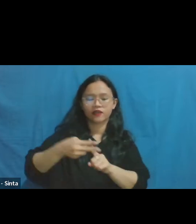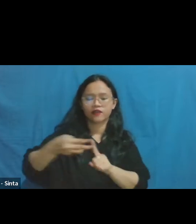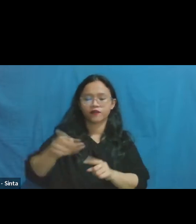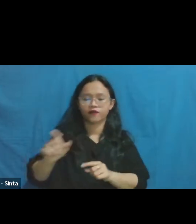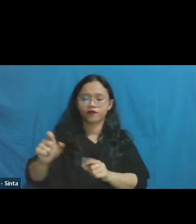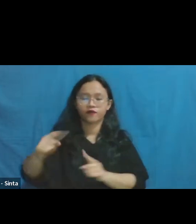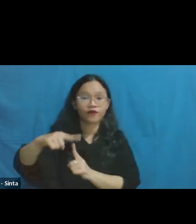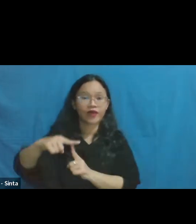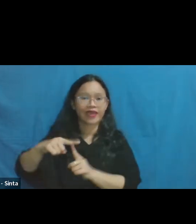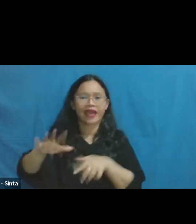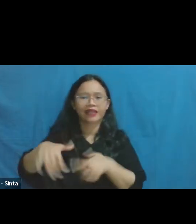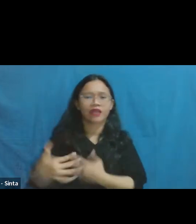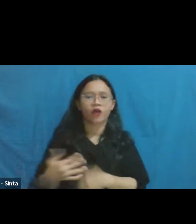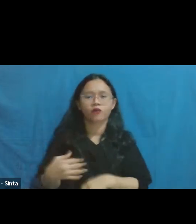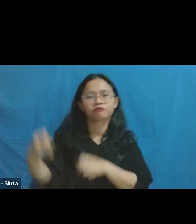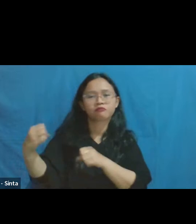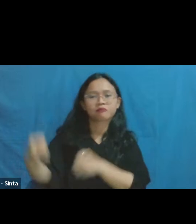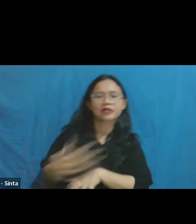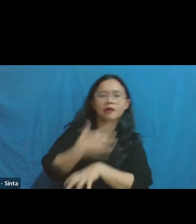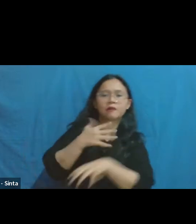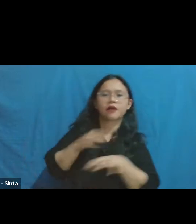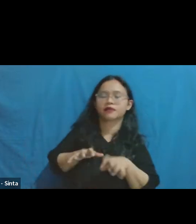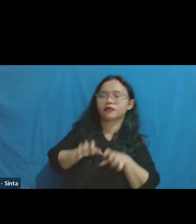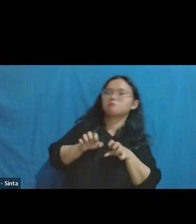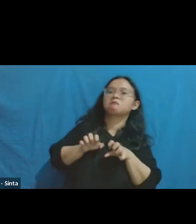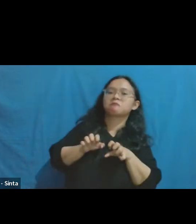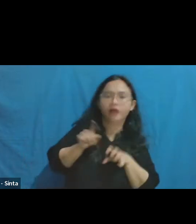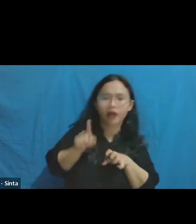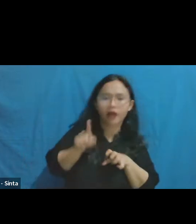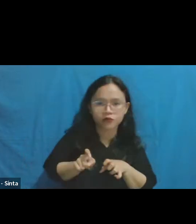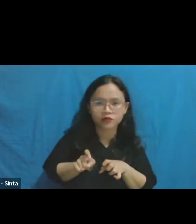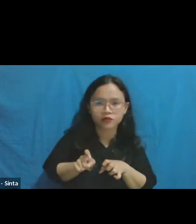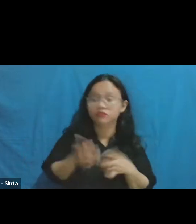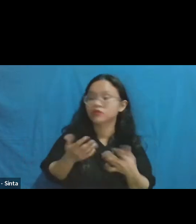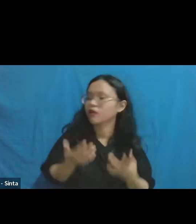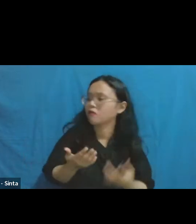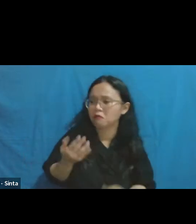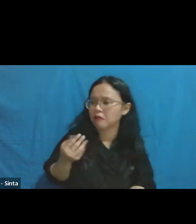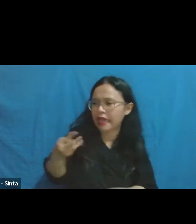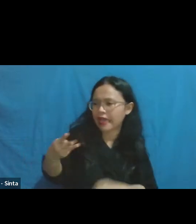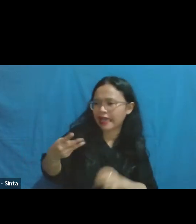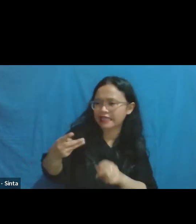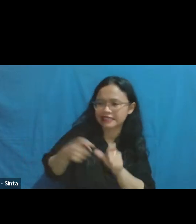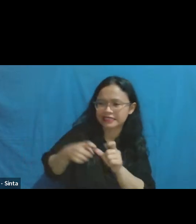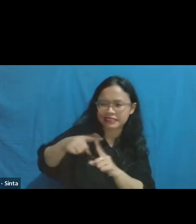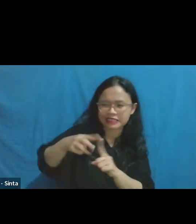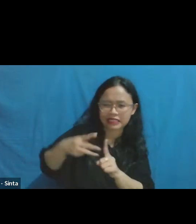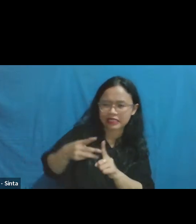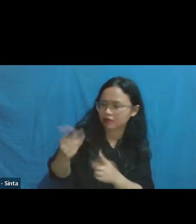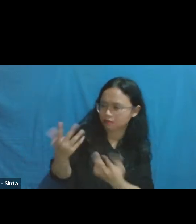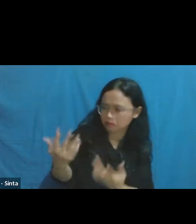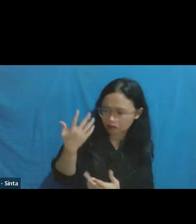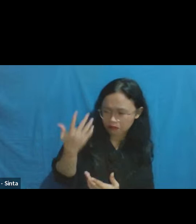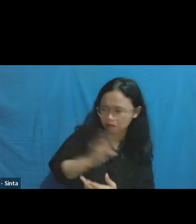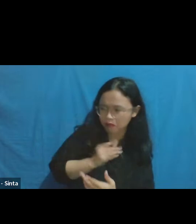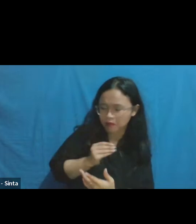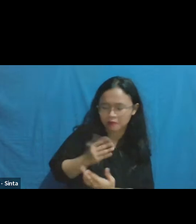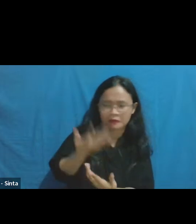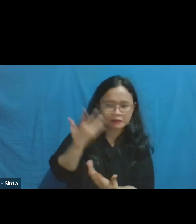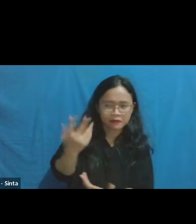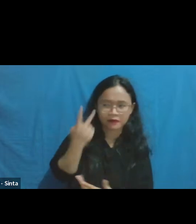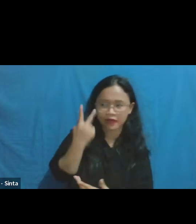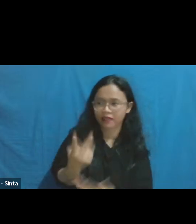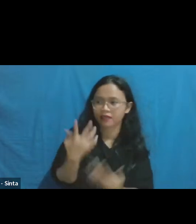the situation on freedom of expression and also assembly so far, because you live there,